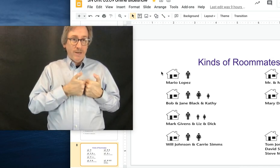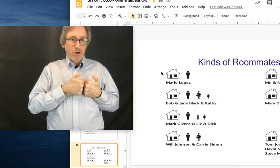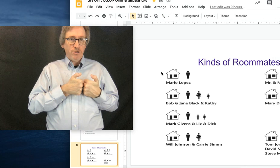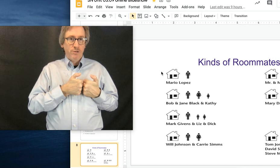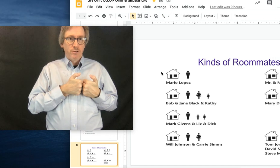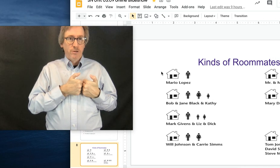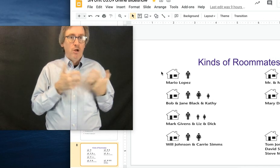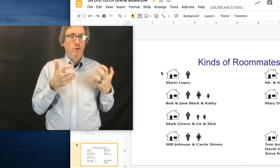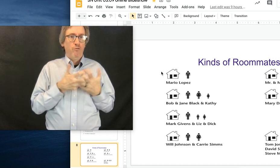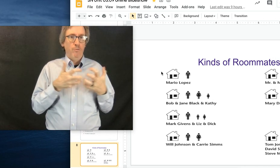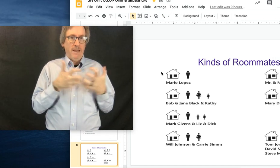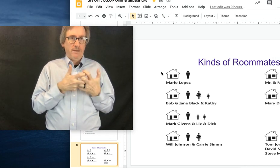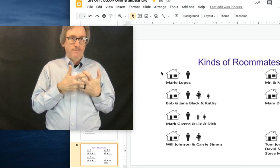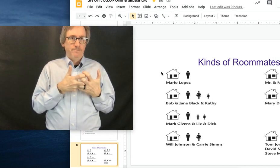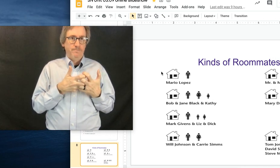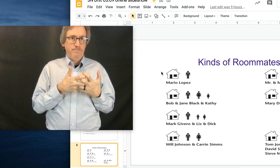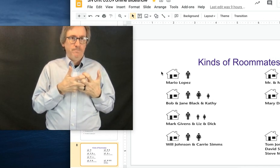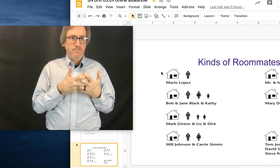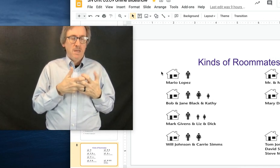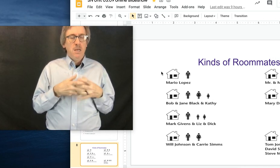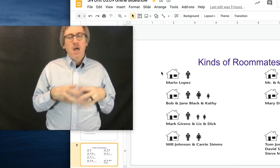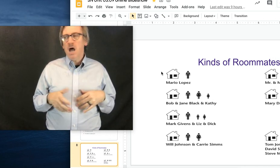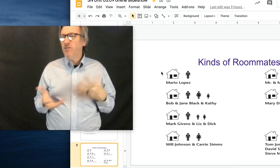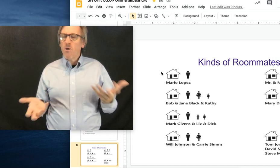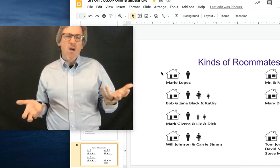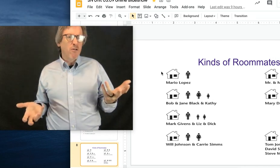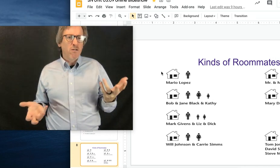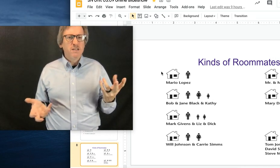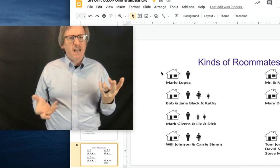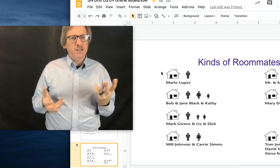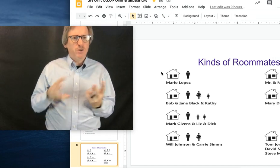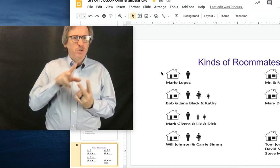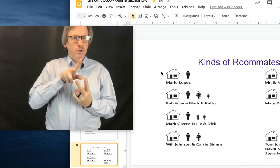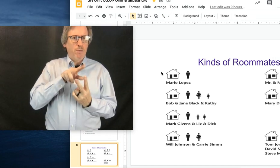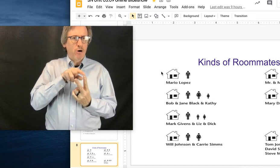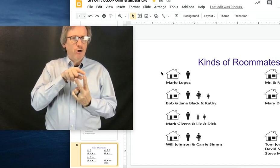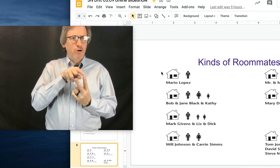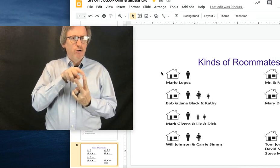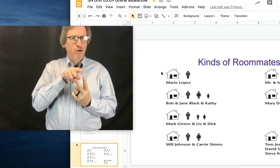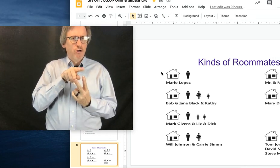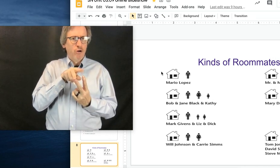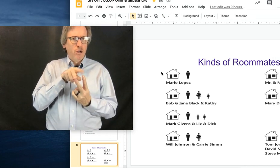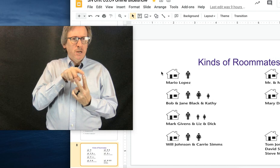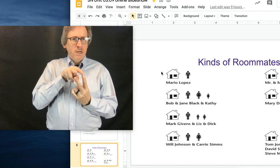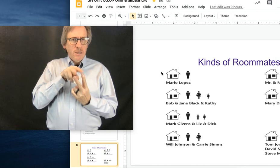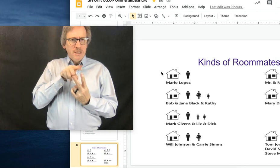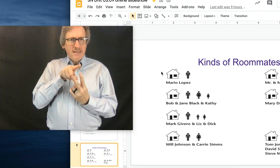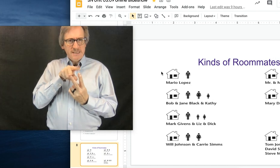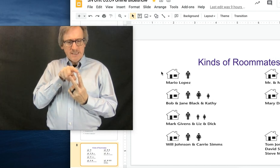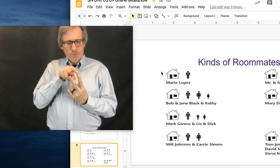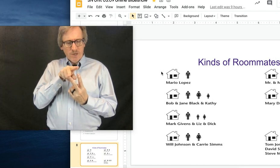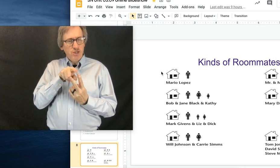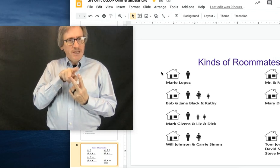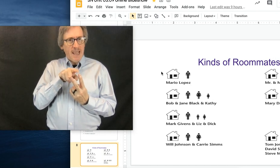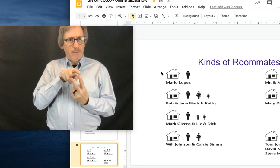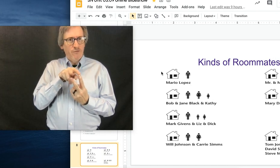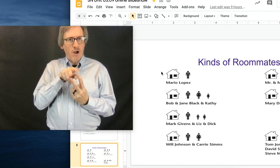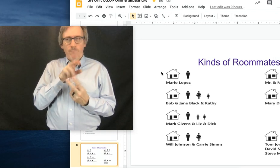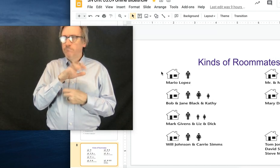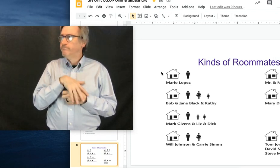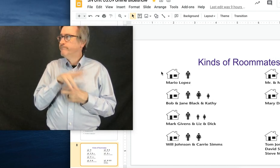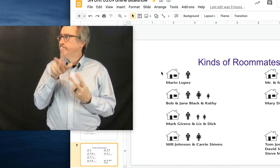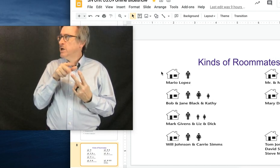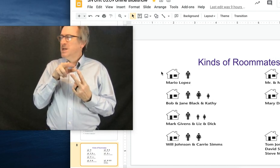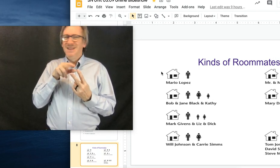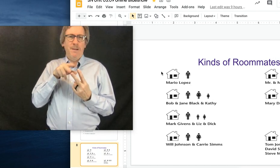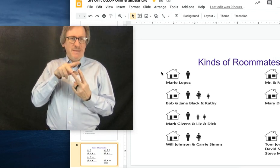So sweetheart, roommate. There are other signs you could do. Partner. This originally came